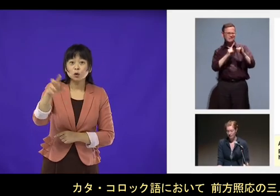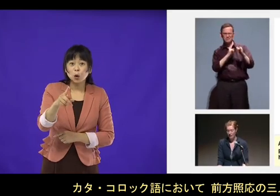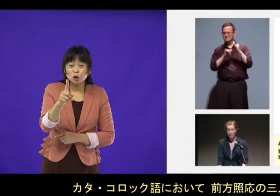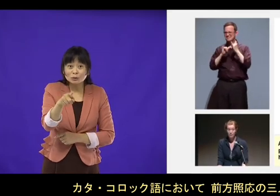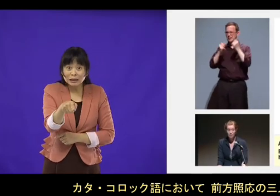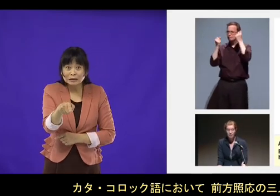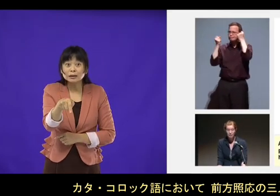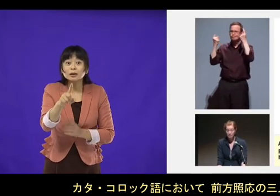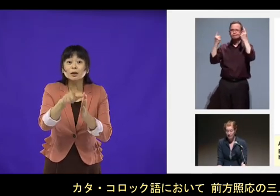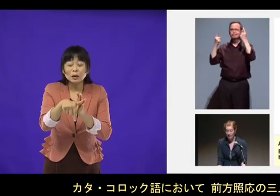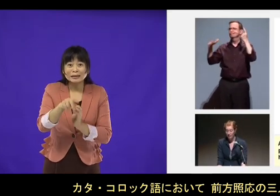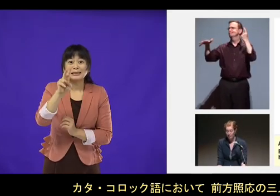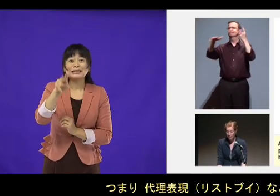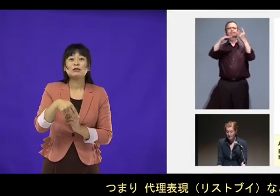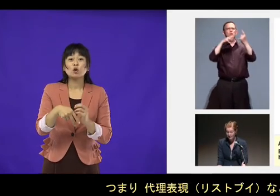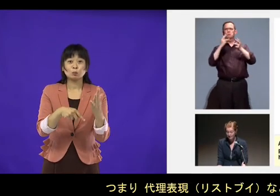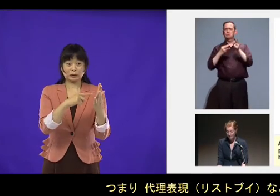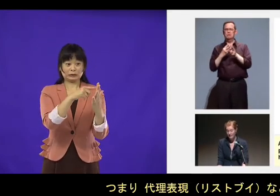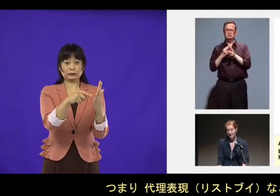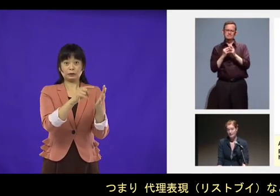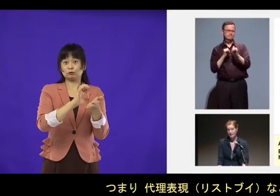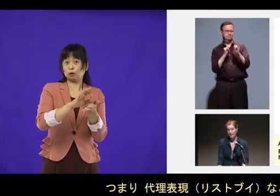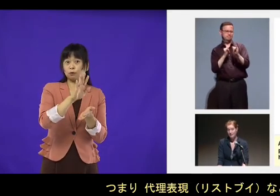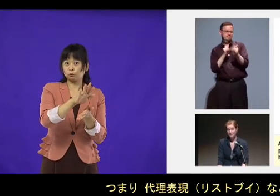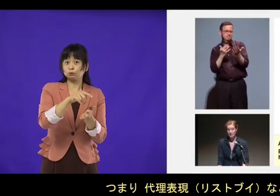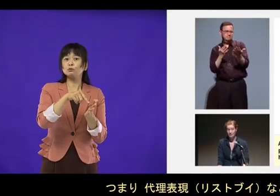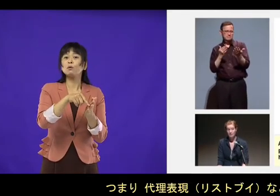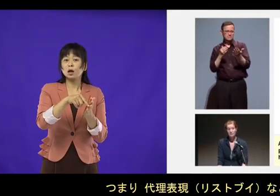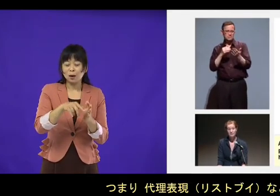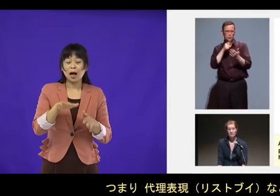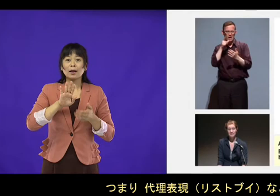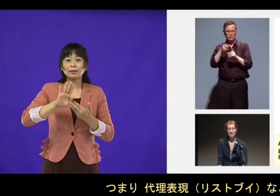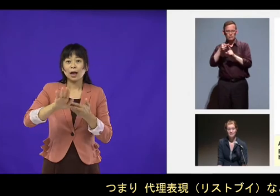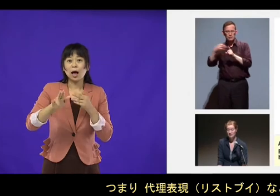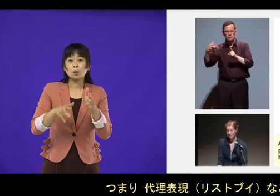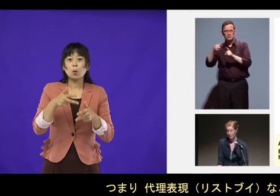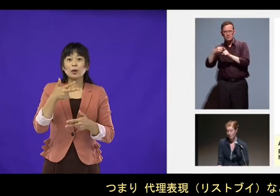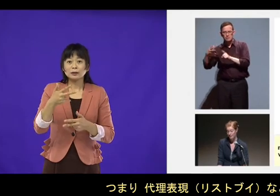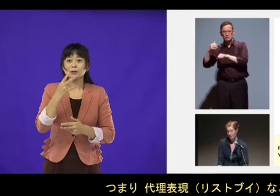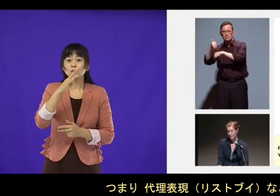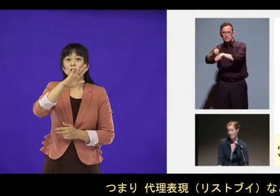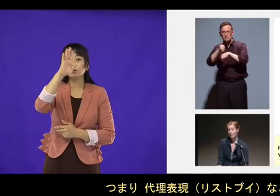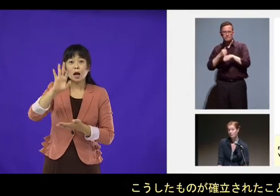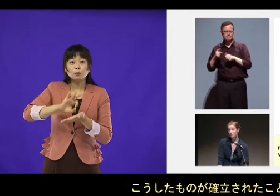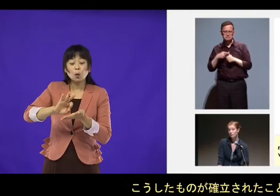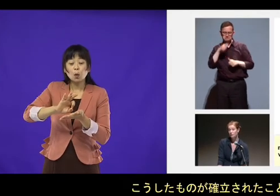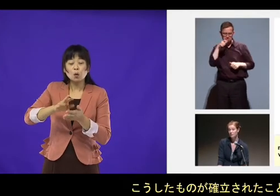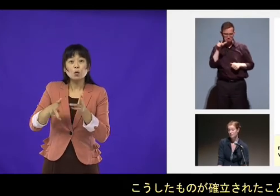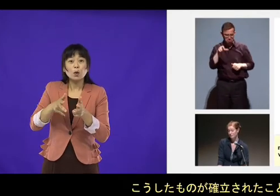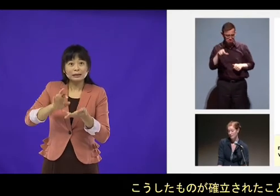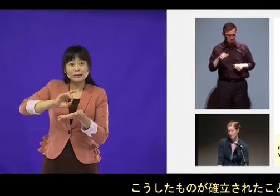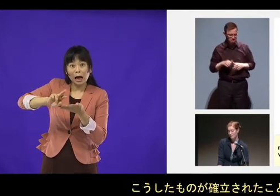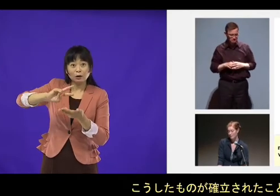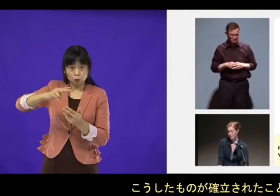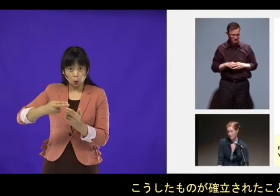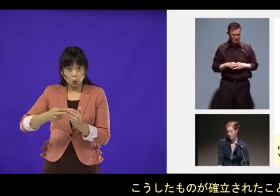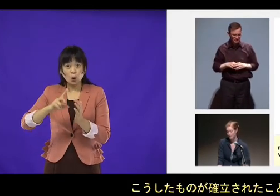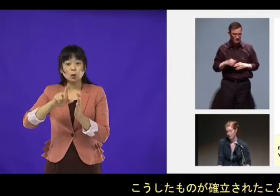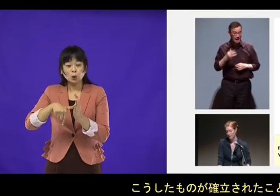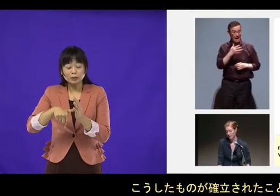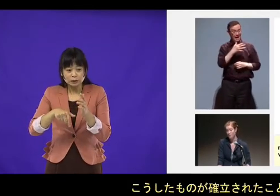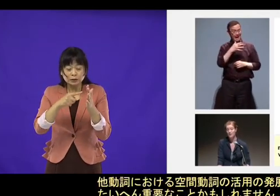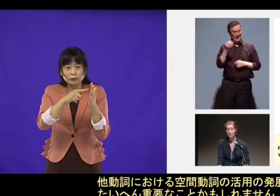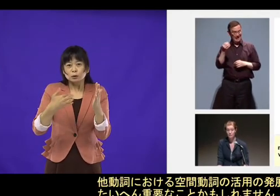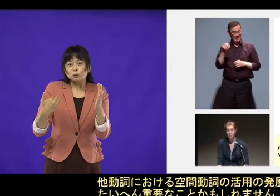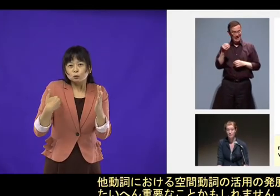anaphoric third-person pointing. In the case of Katakalok, these are the list boys, may be crucial for the development